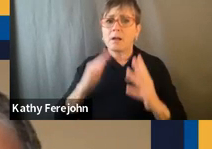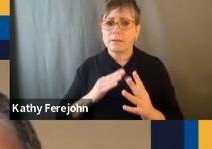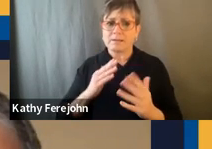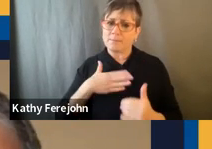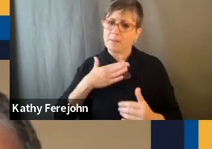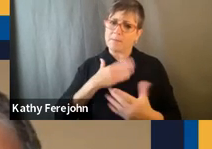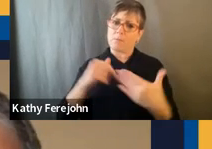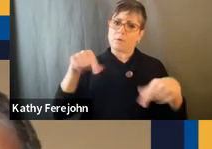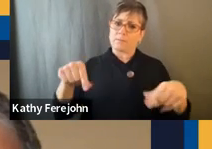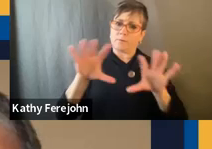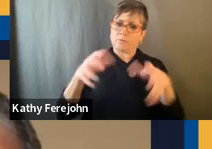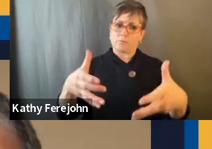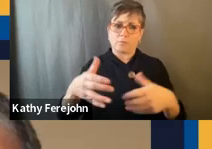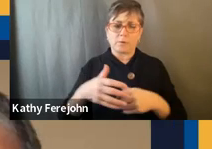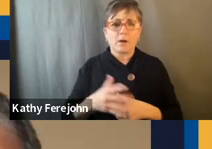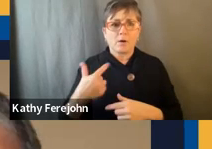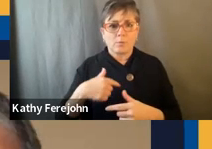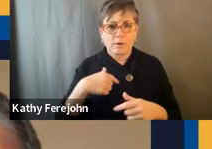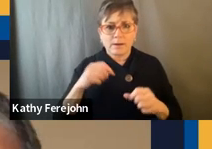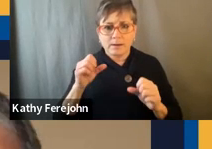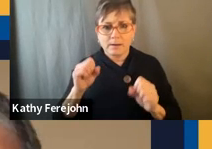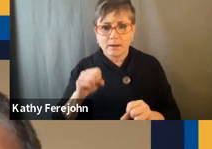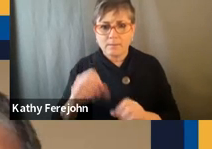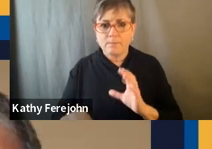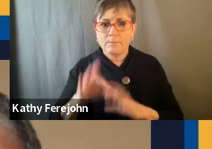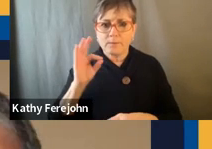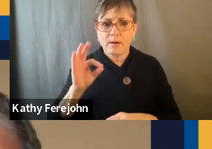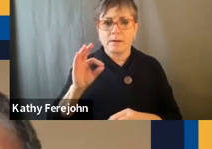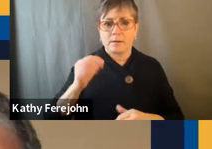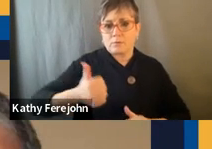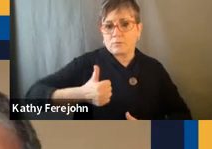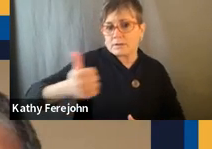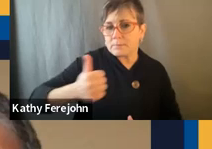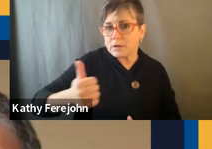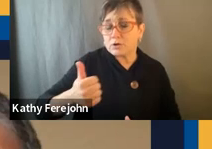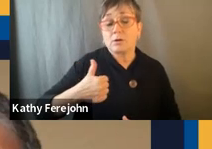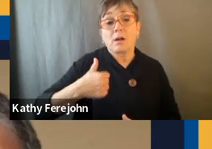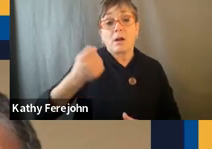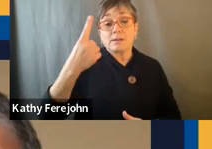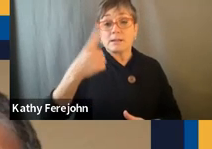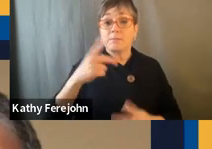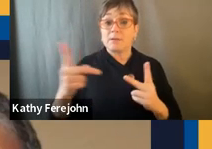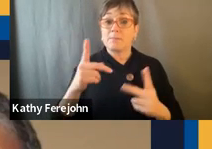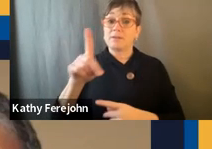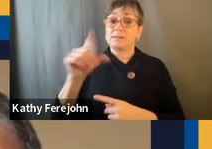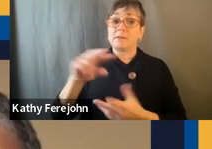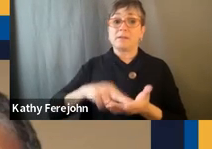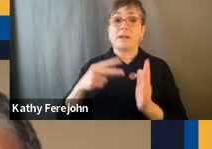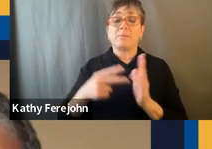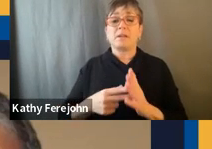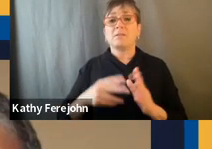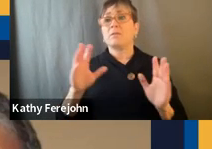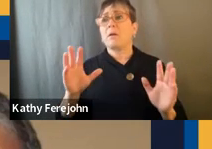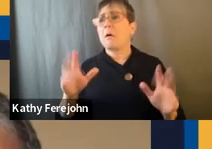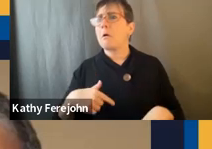have a fight transportation equity. We know that disability doesn't take a day off. Disability doesn't take a holiday.